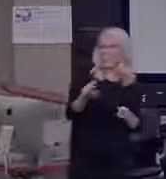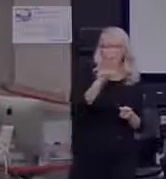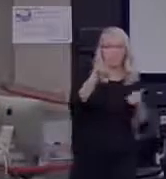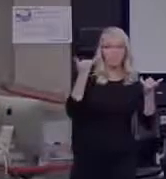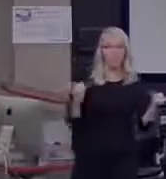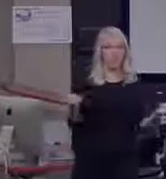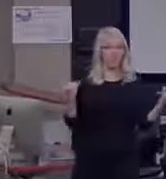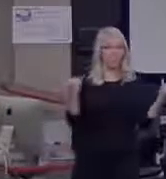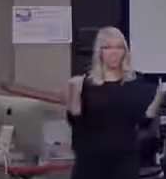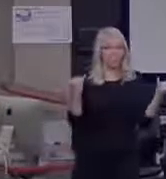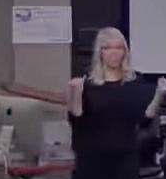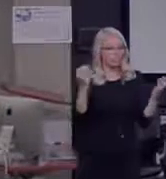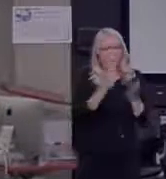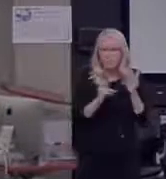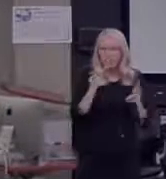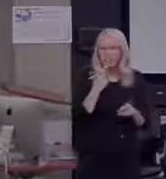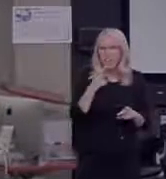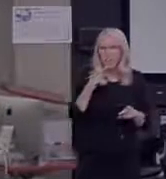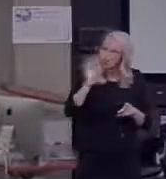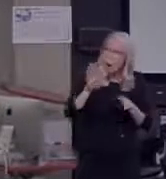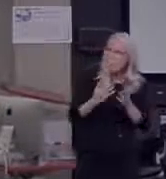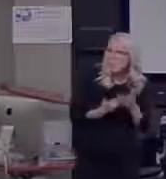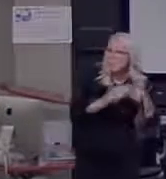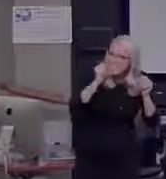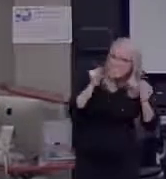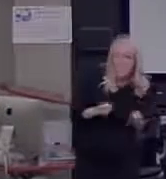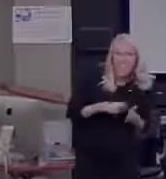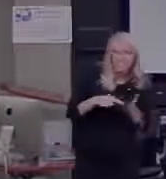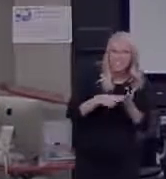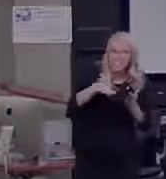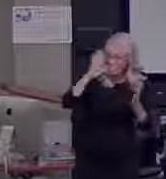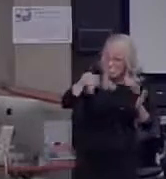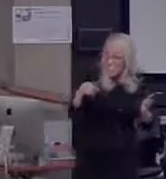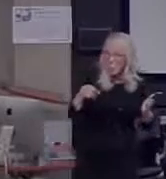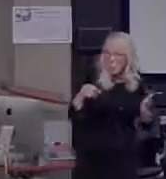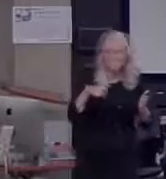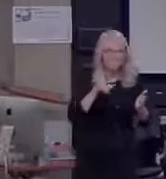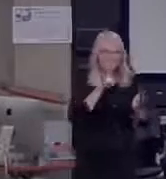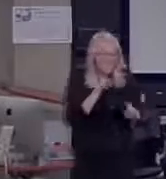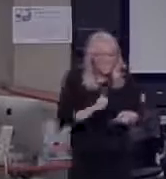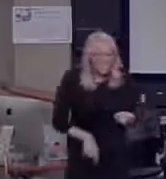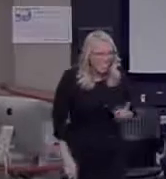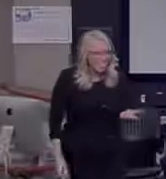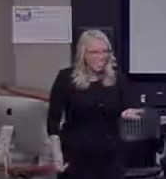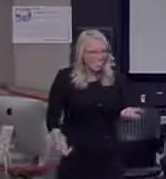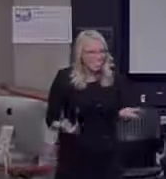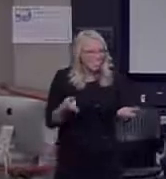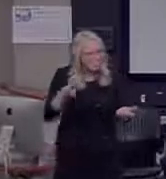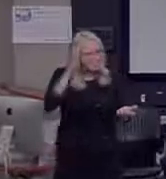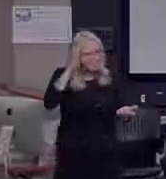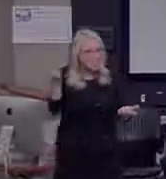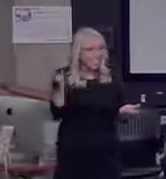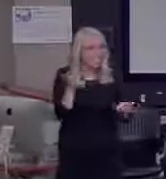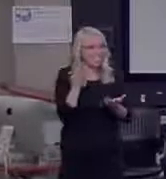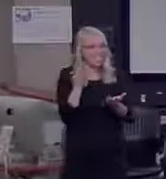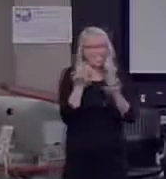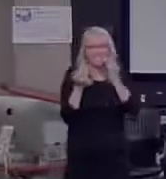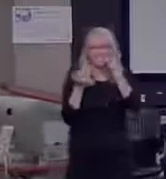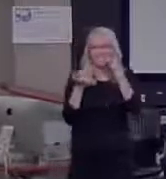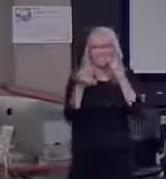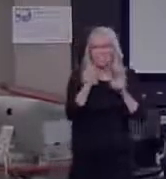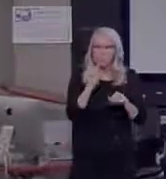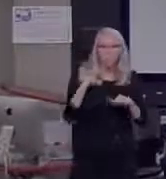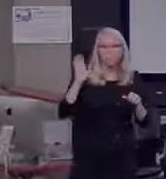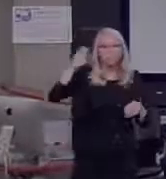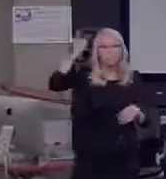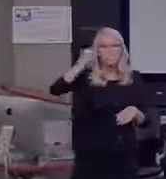Anybody. Right? In fact, some people say your baby can read. That's right. No, they can't. Okay, so anyway, we're back to talking about you could do TED